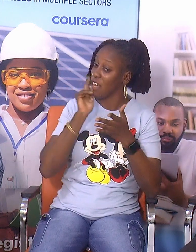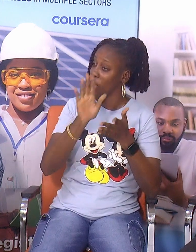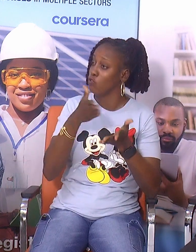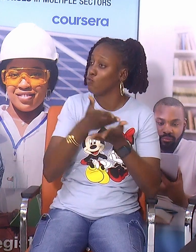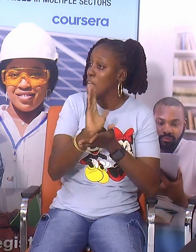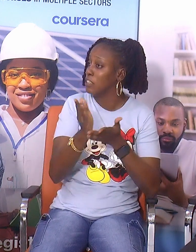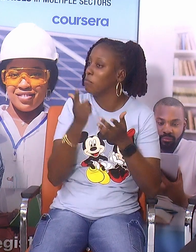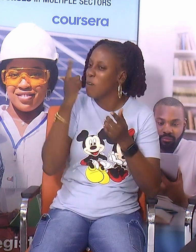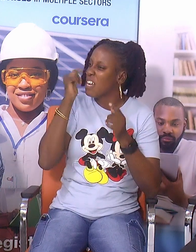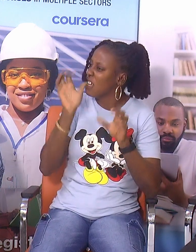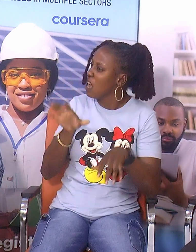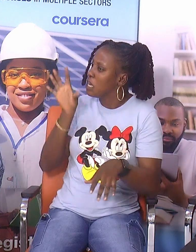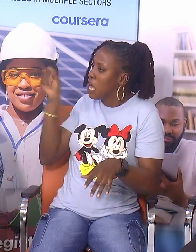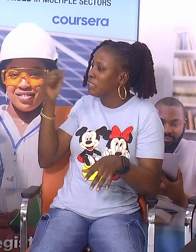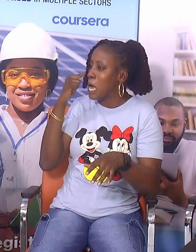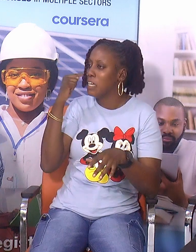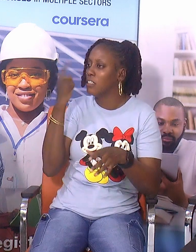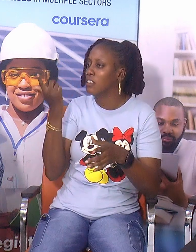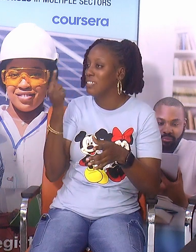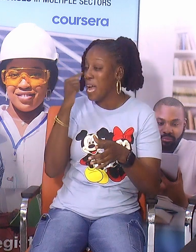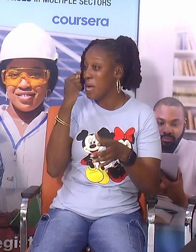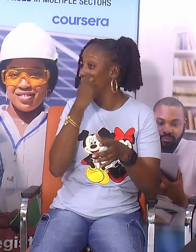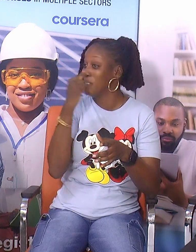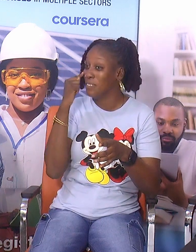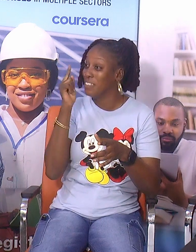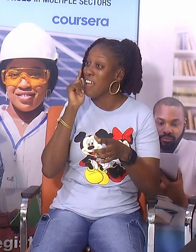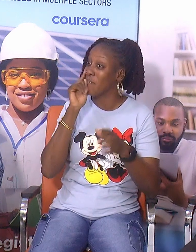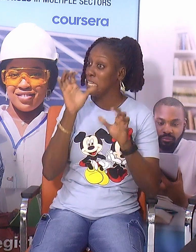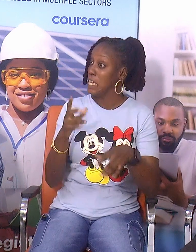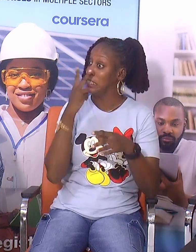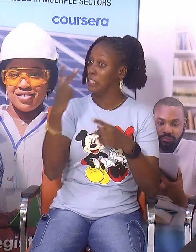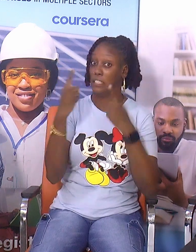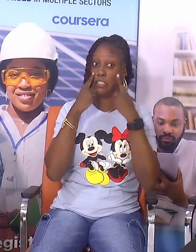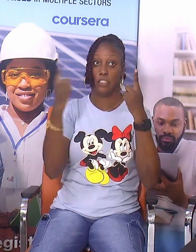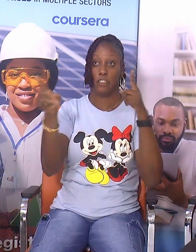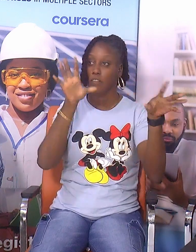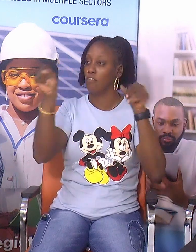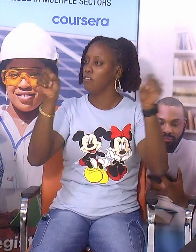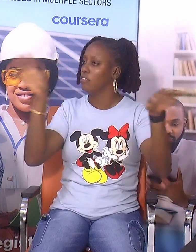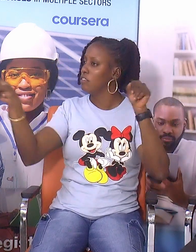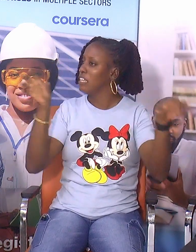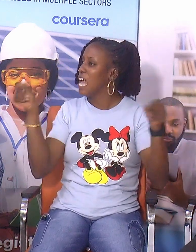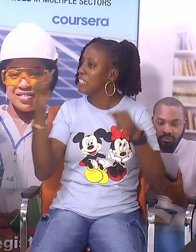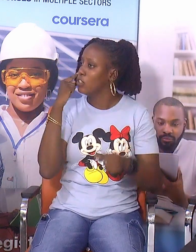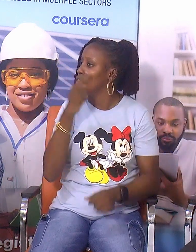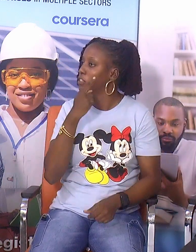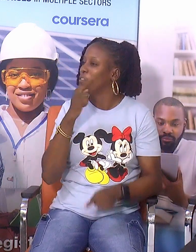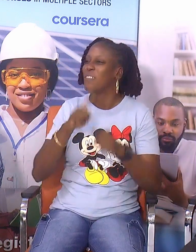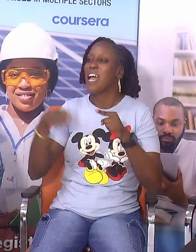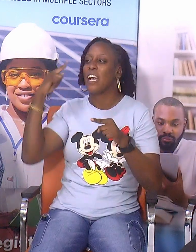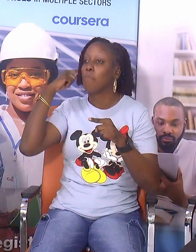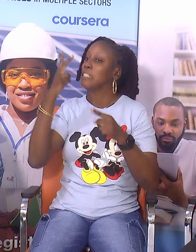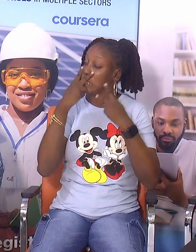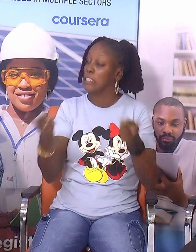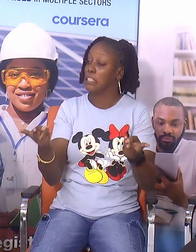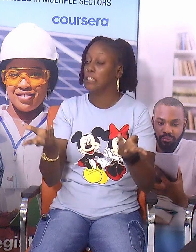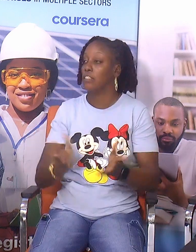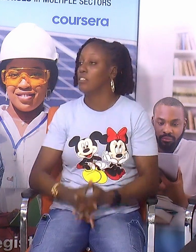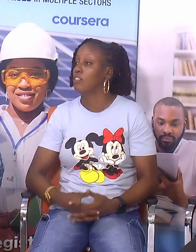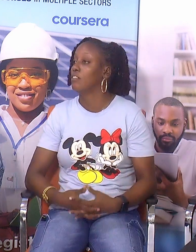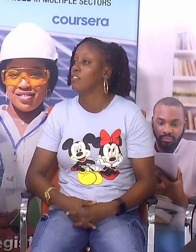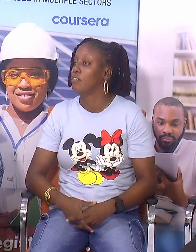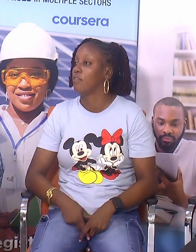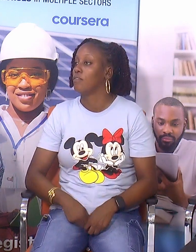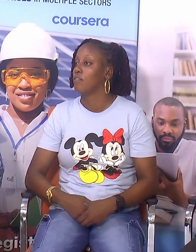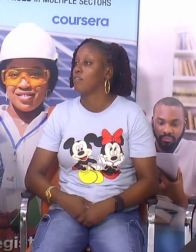If you have something to say, tell me. You know, I have eyes to look back and see, and I'll be able to catch what you're saying and